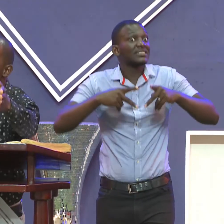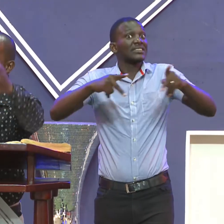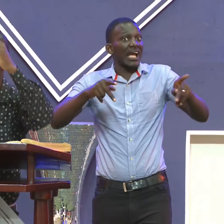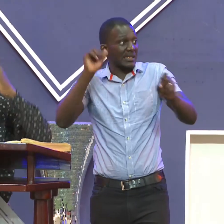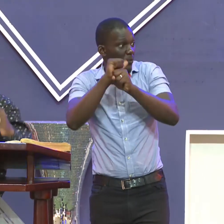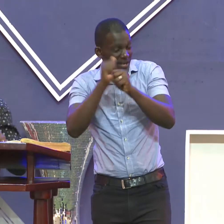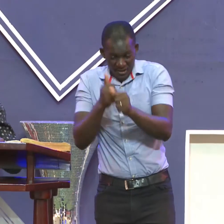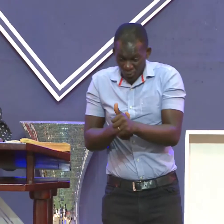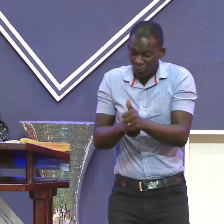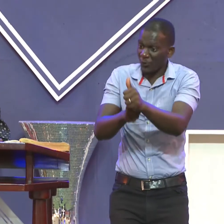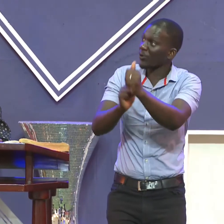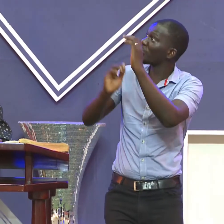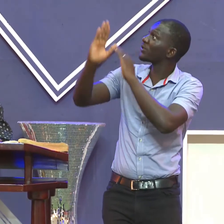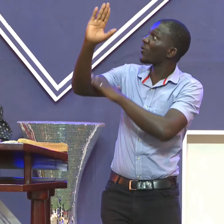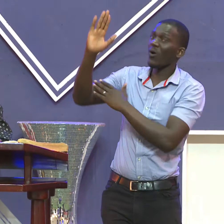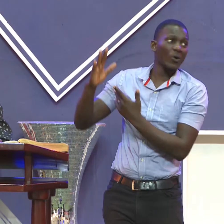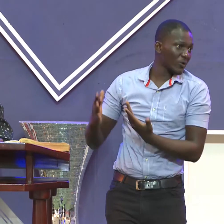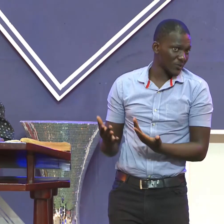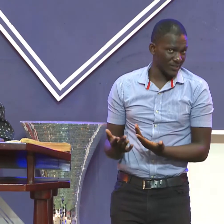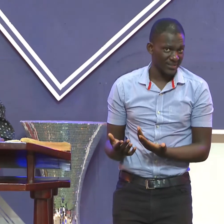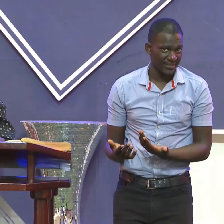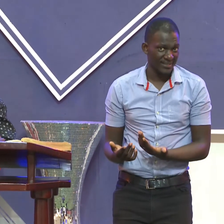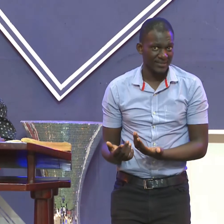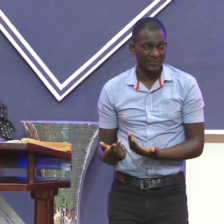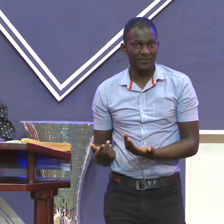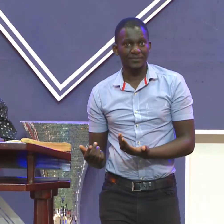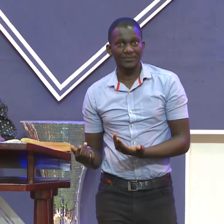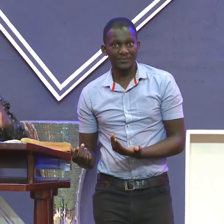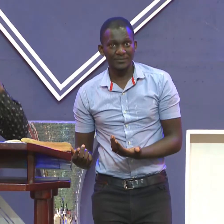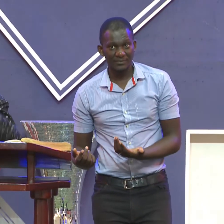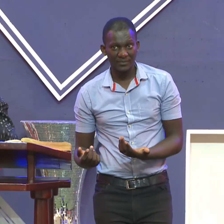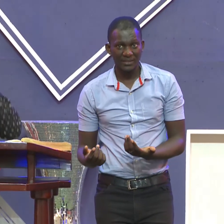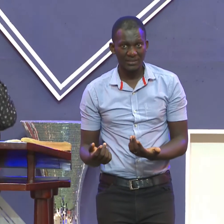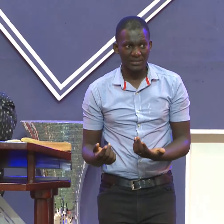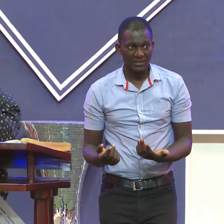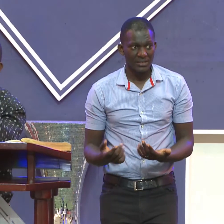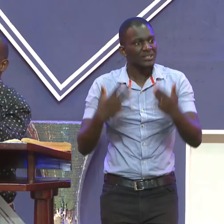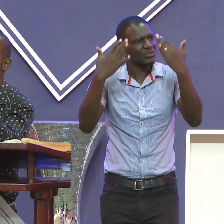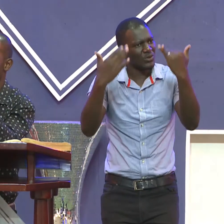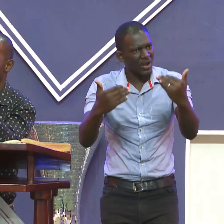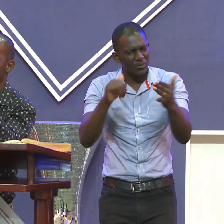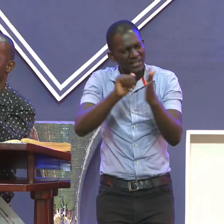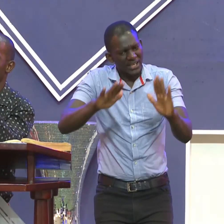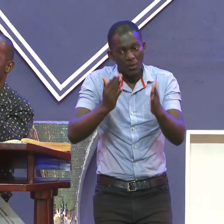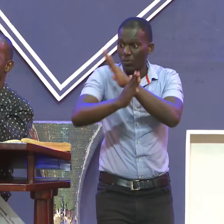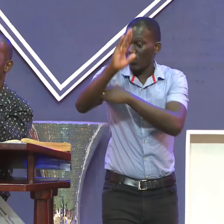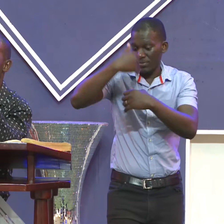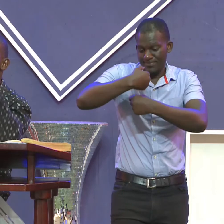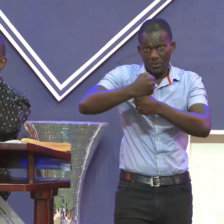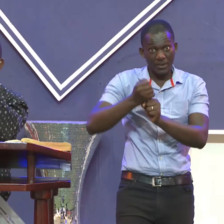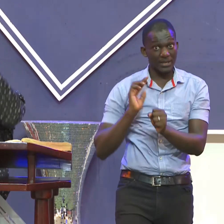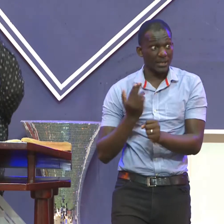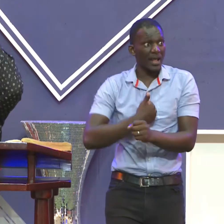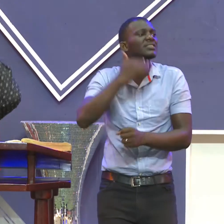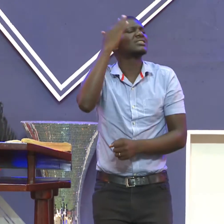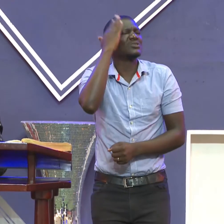tukoberera ye. And then we start moving in the same way that he does. Kati wate we ya tutonda. So that is how he created us. Nga